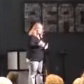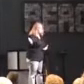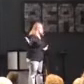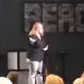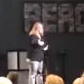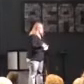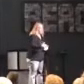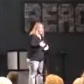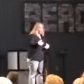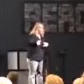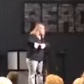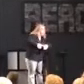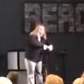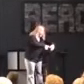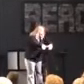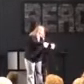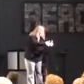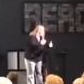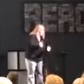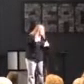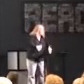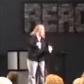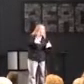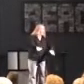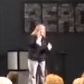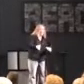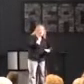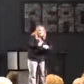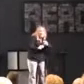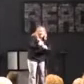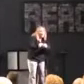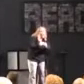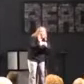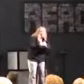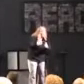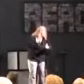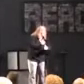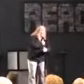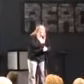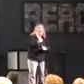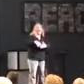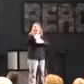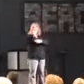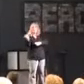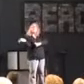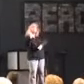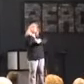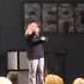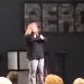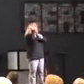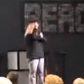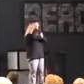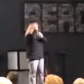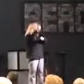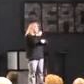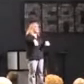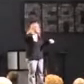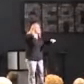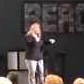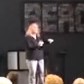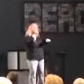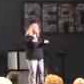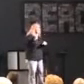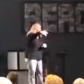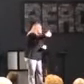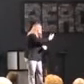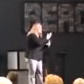He crawled on the floor with us. He played with us. He built stuff with us. He took us fishing and dirt bike riding and did other fun